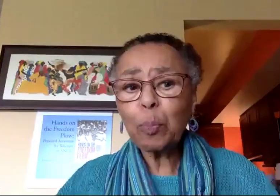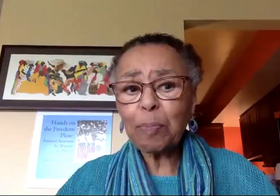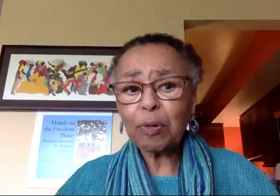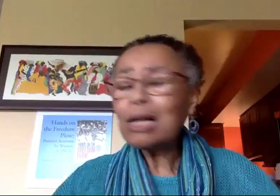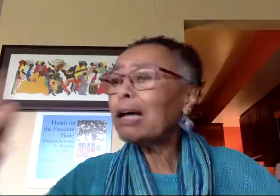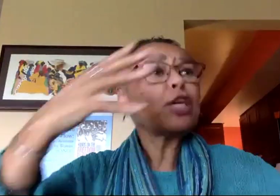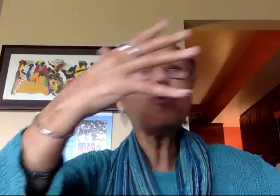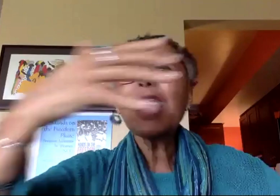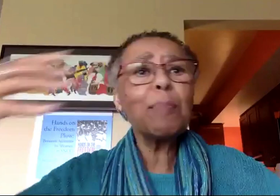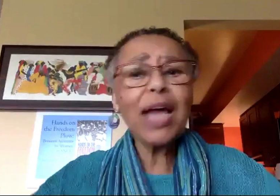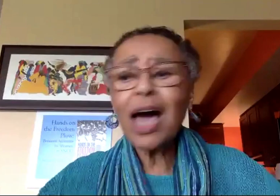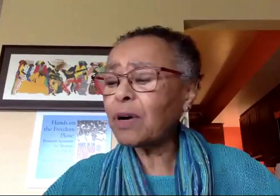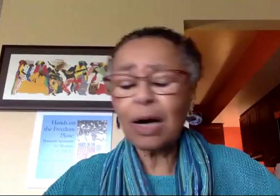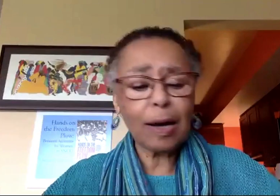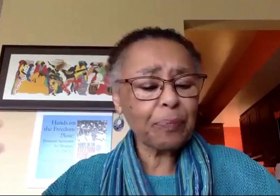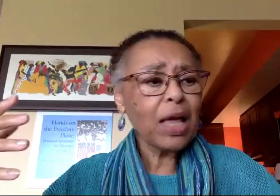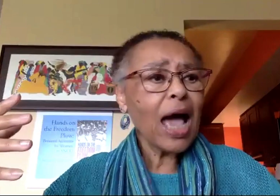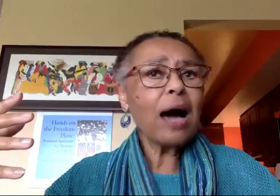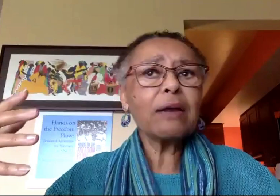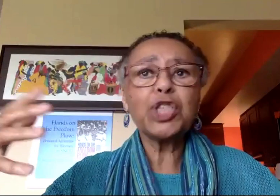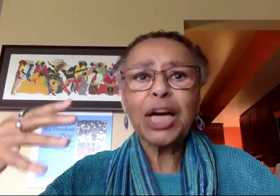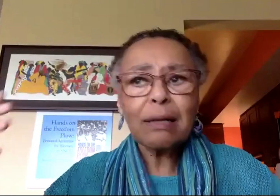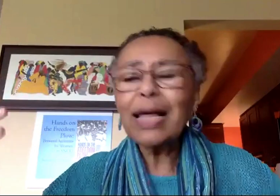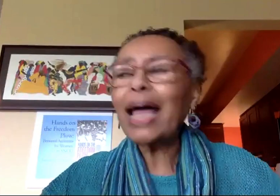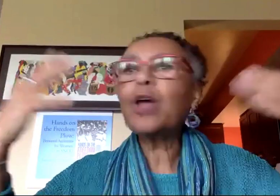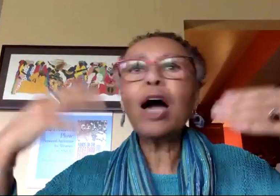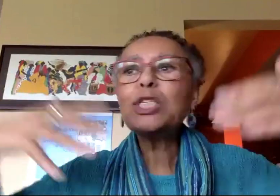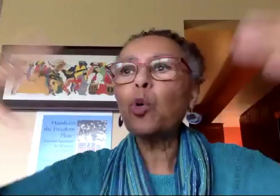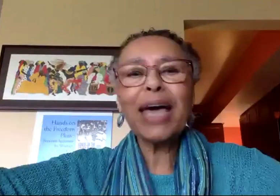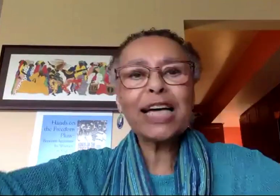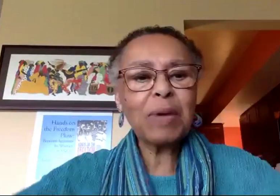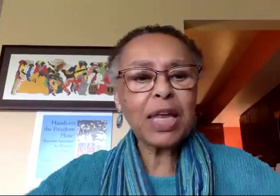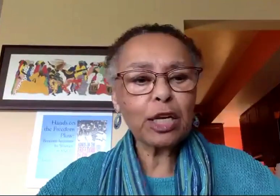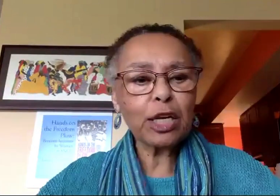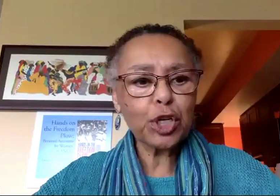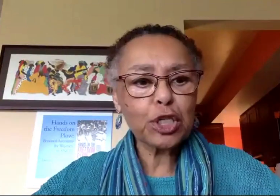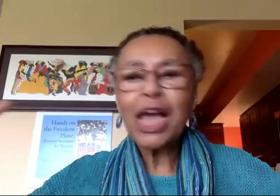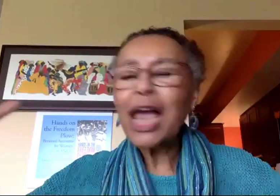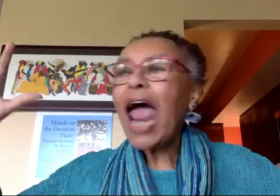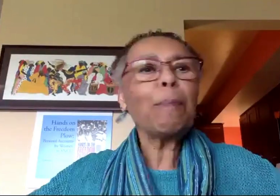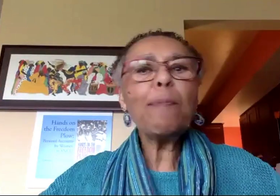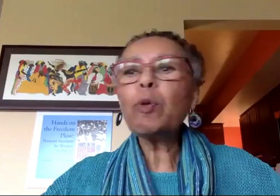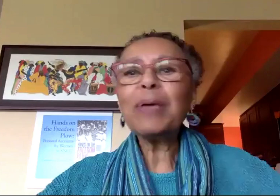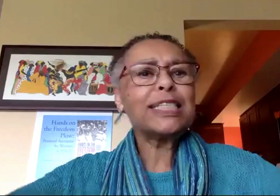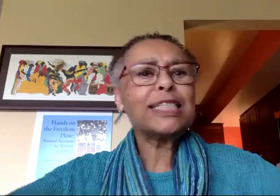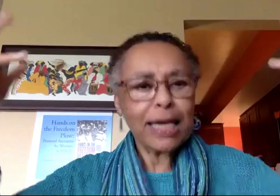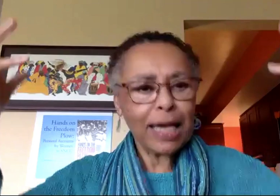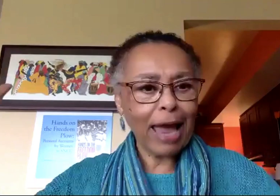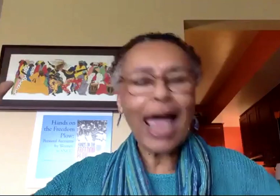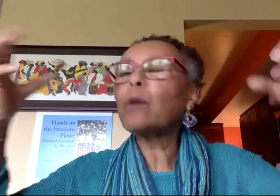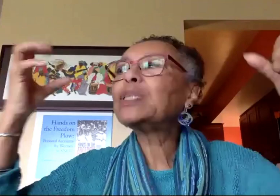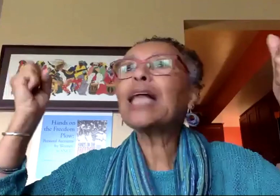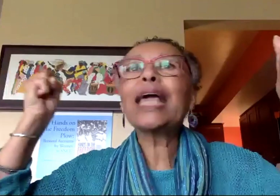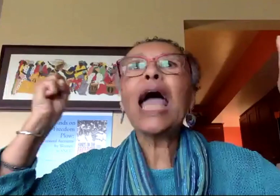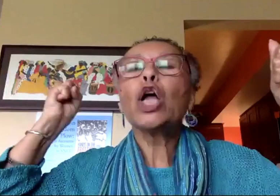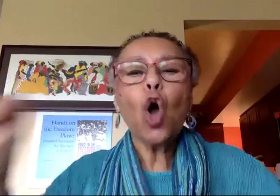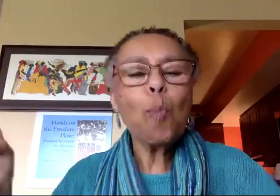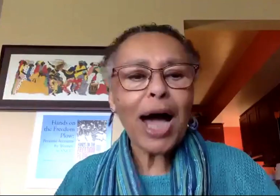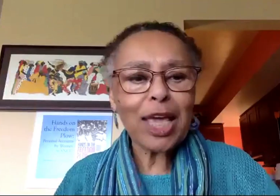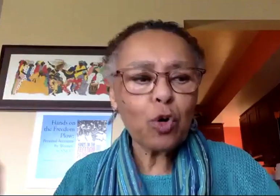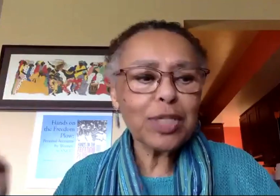other people, like you'd be coming out of jail and you'd come into a mass meeting in a church and people would be singing, and it was